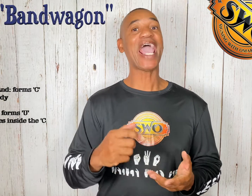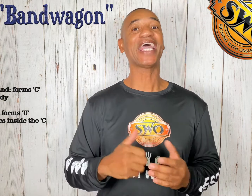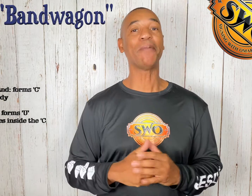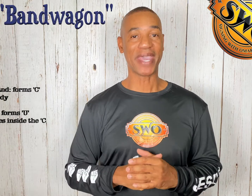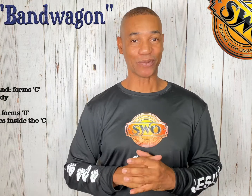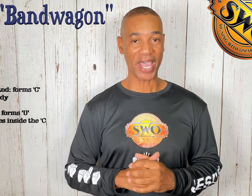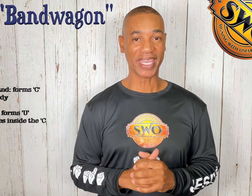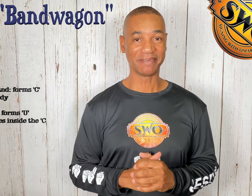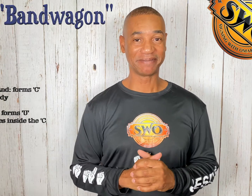and bandwagon.